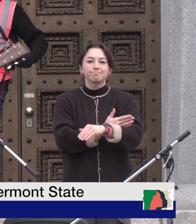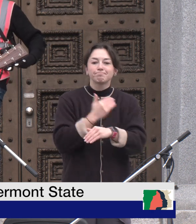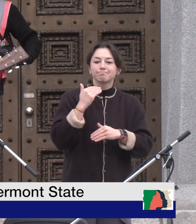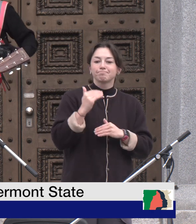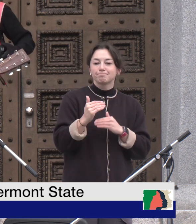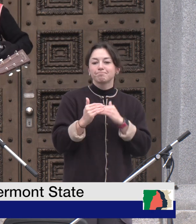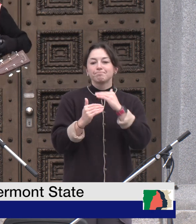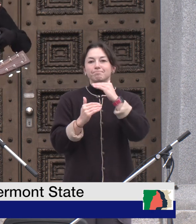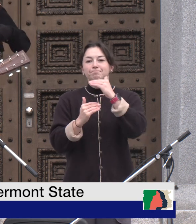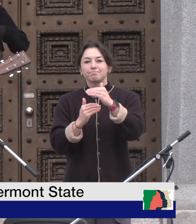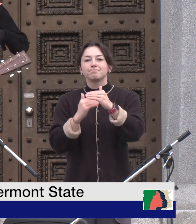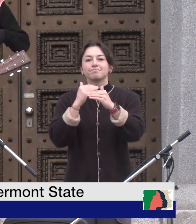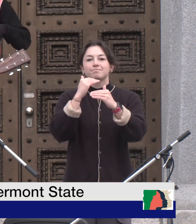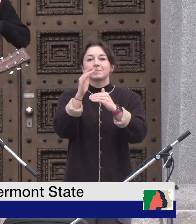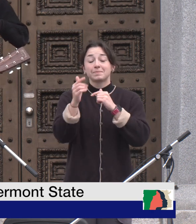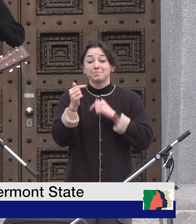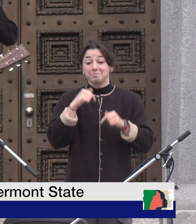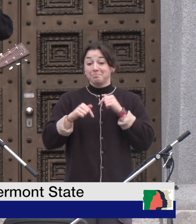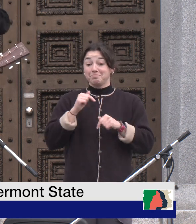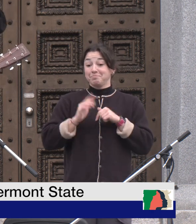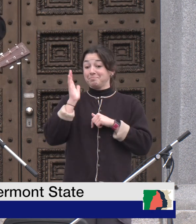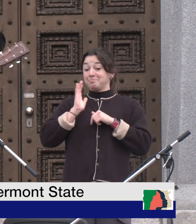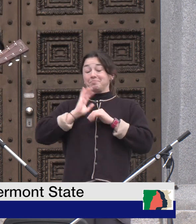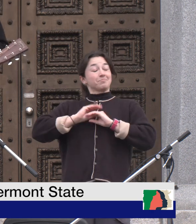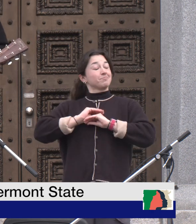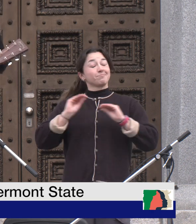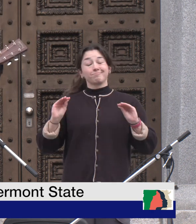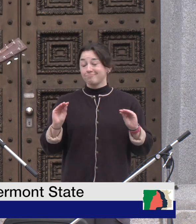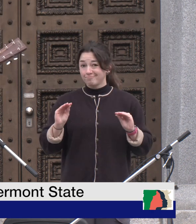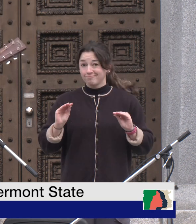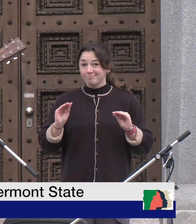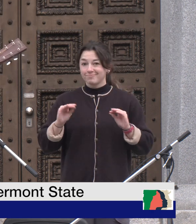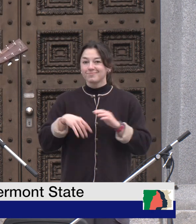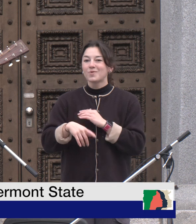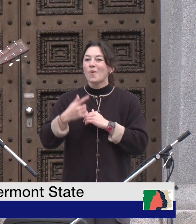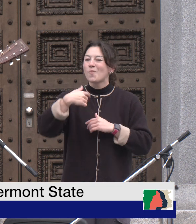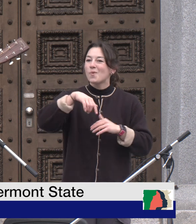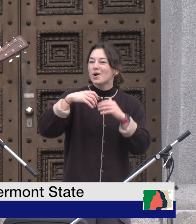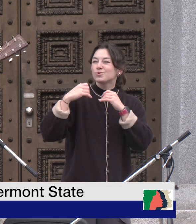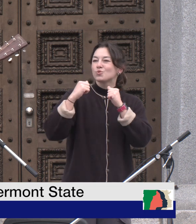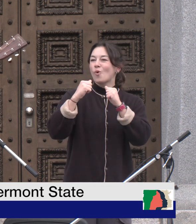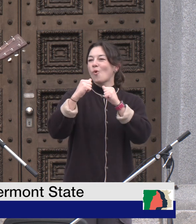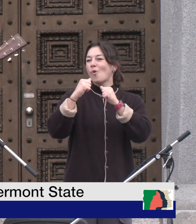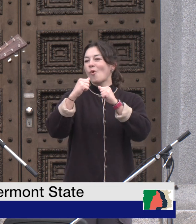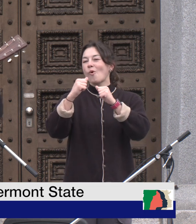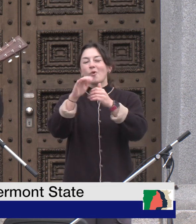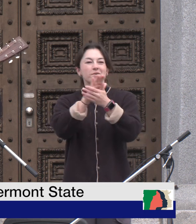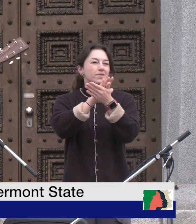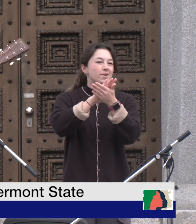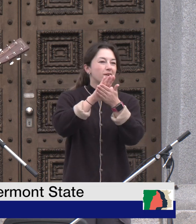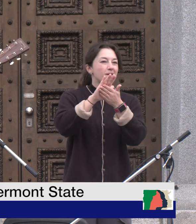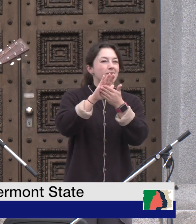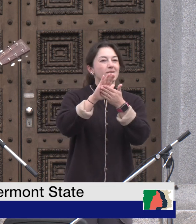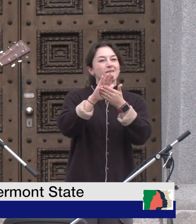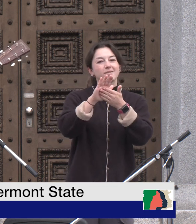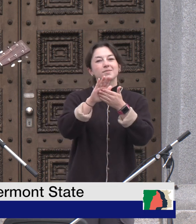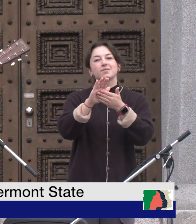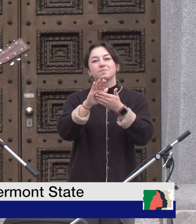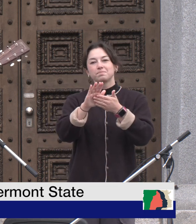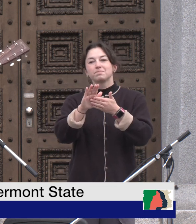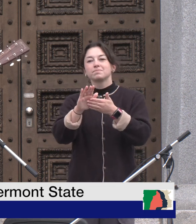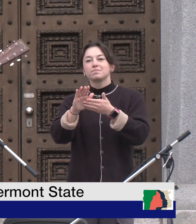are not going back. We are stronger than that. We are kinder than